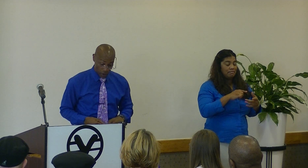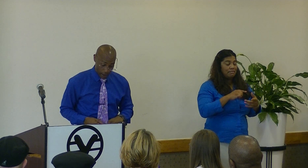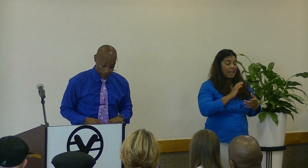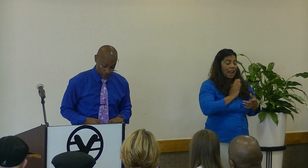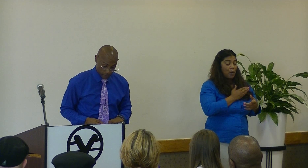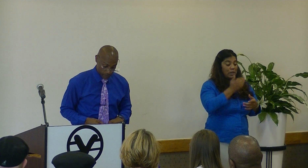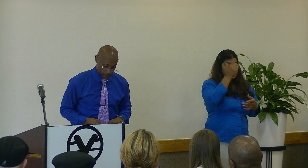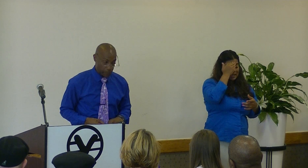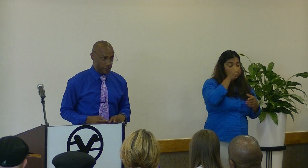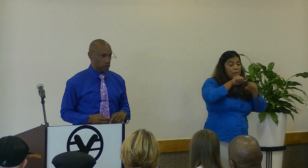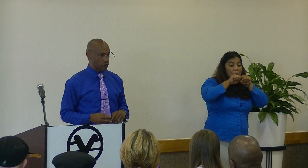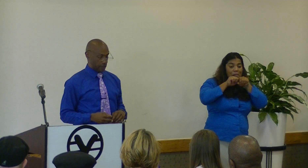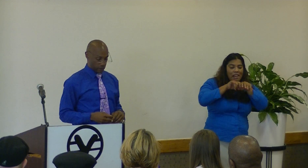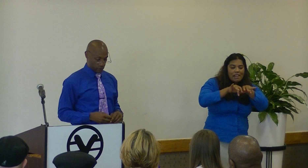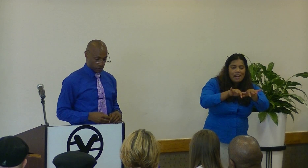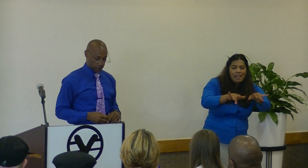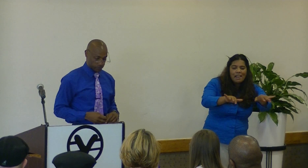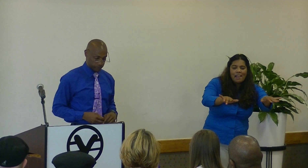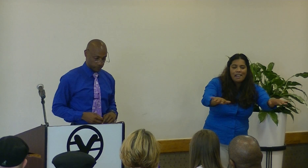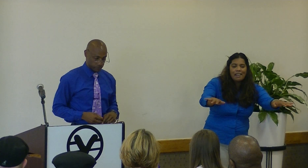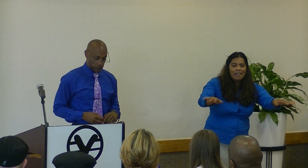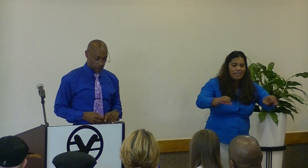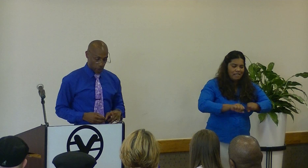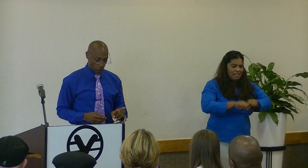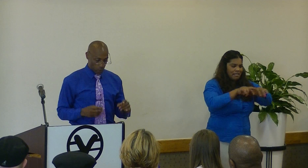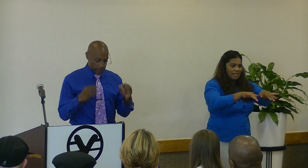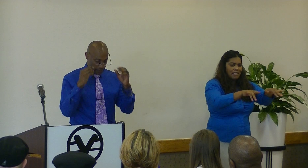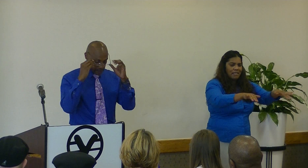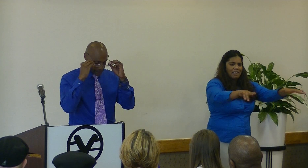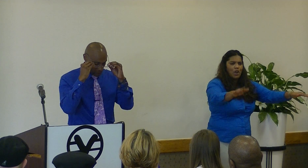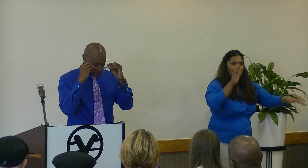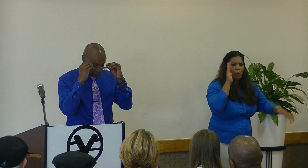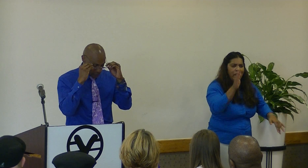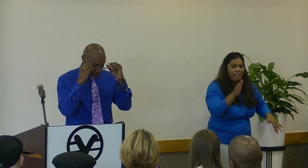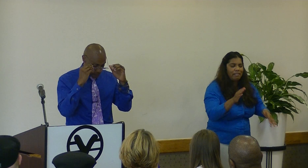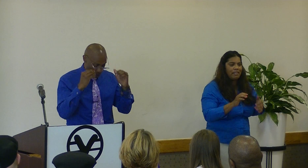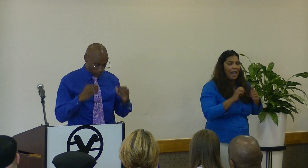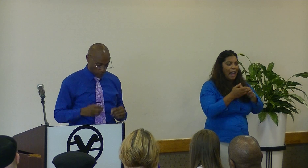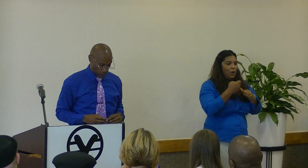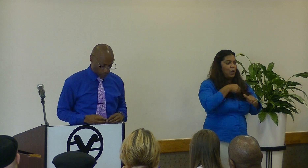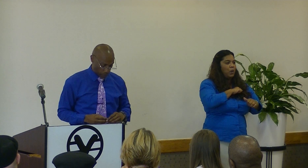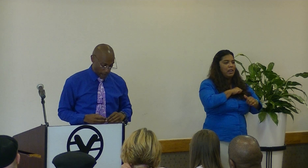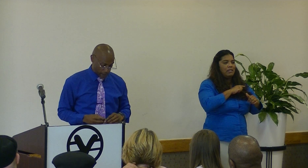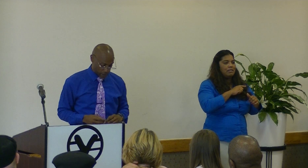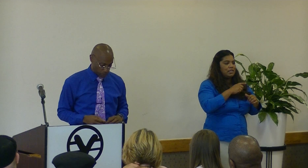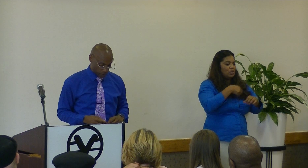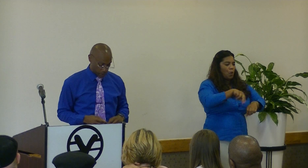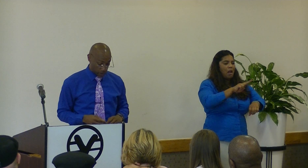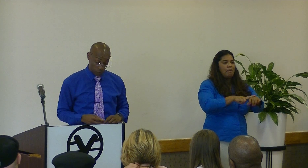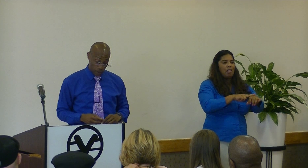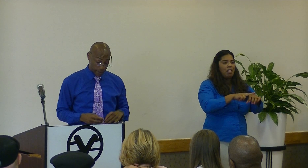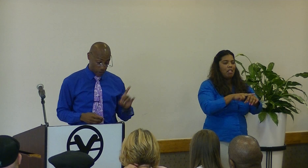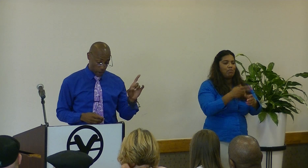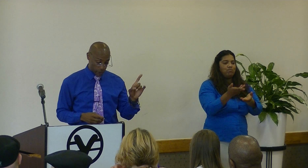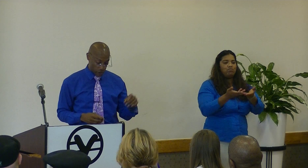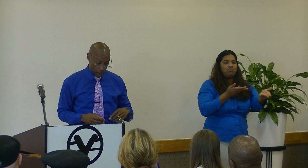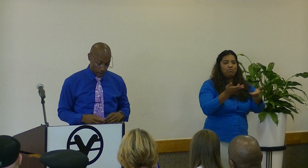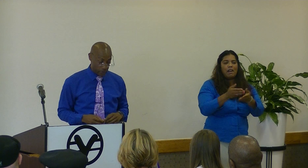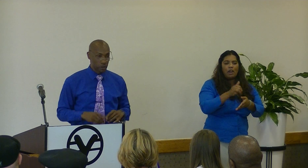for our life by serving others. Not always easy on the job, however, when we practice the principle of